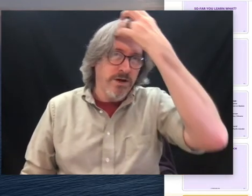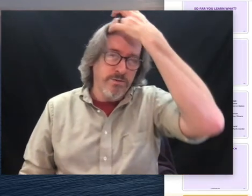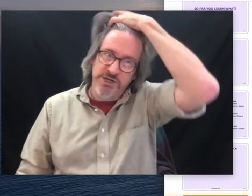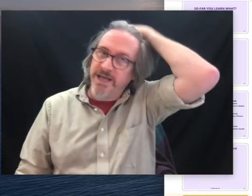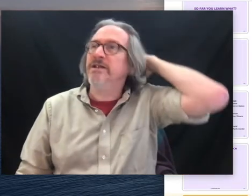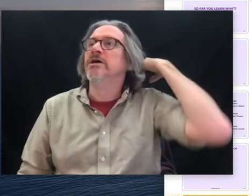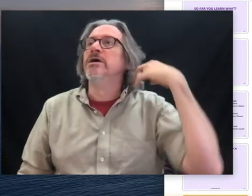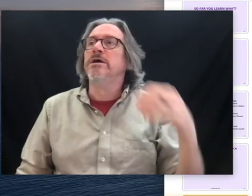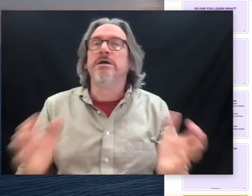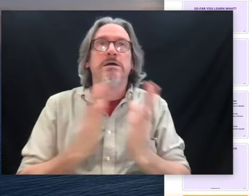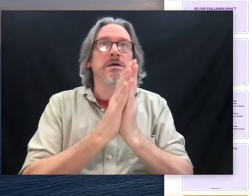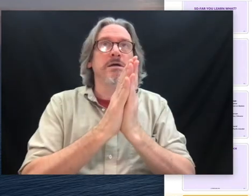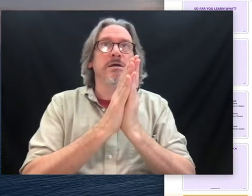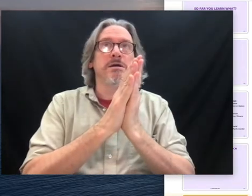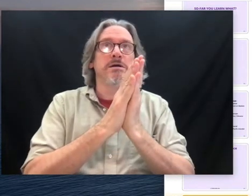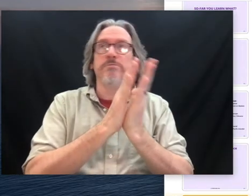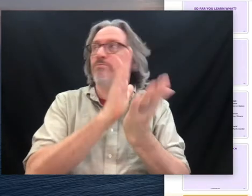I wish they had